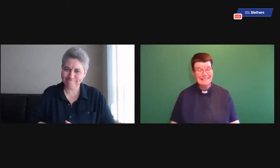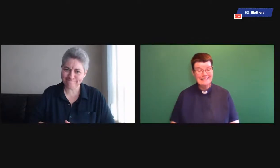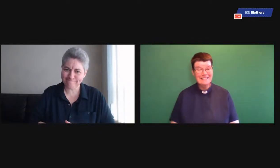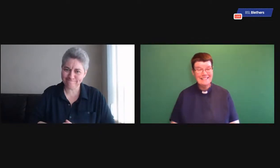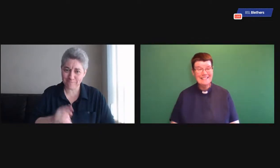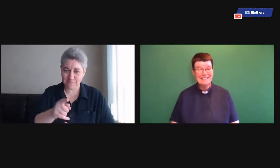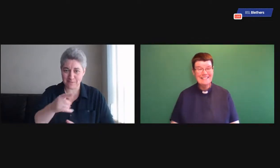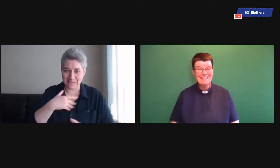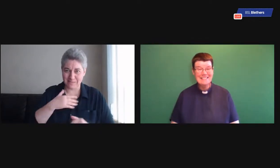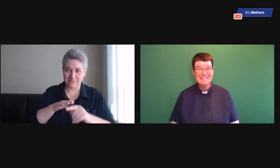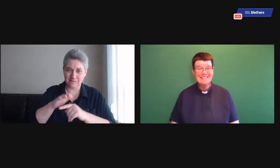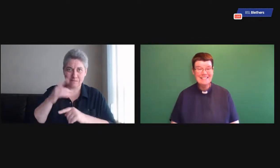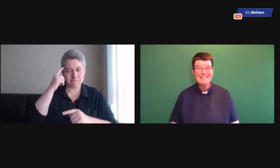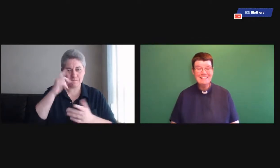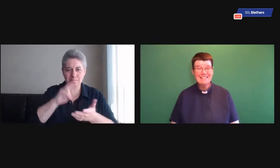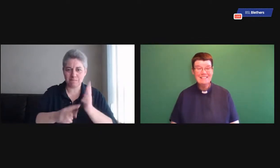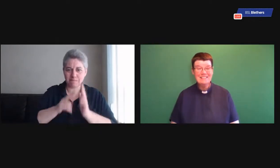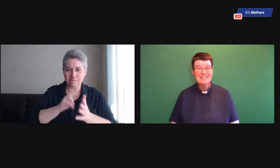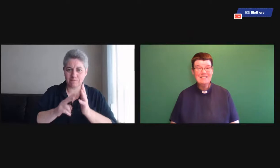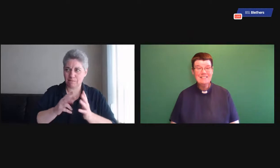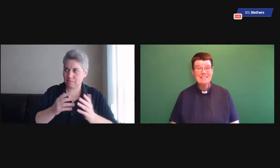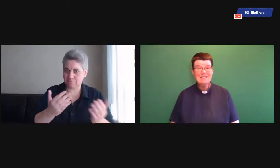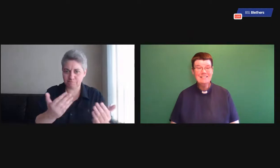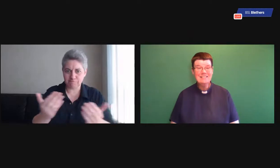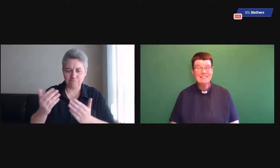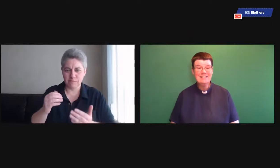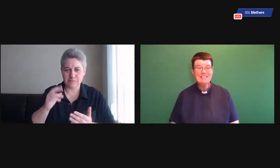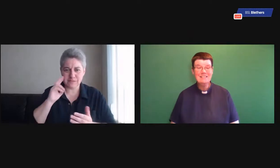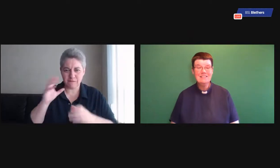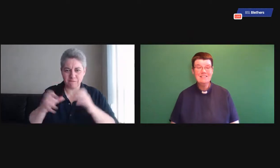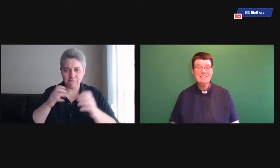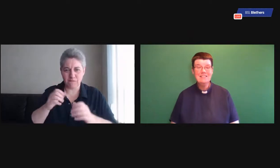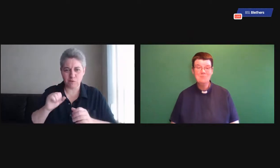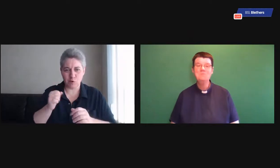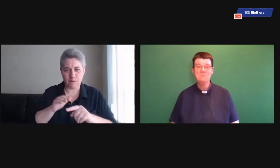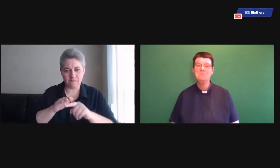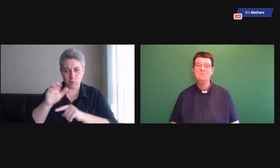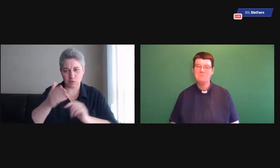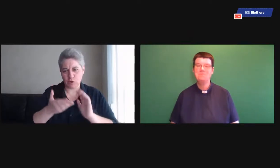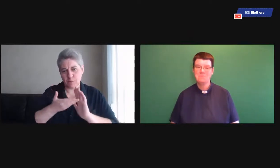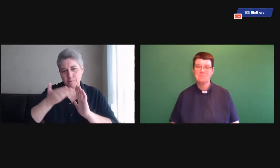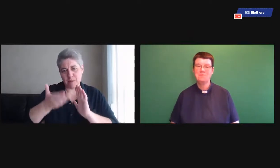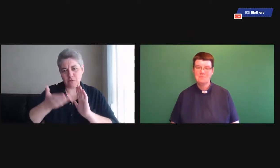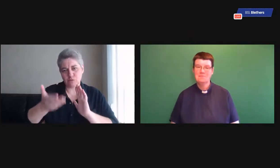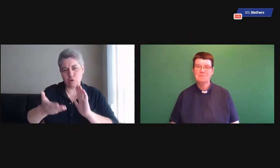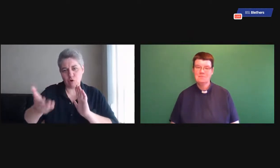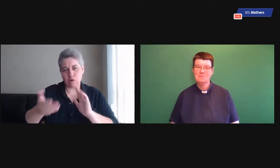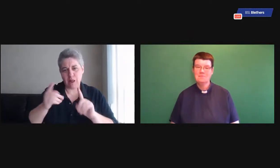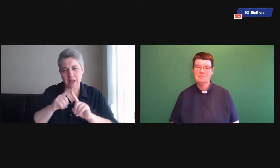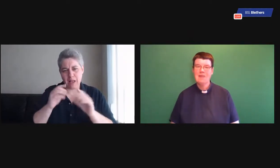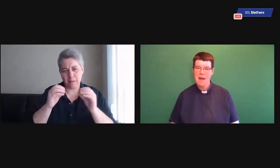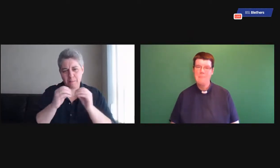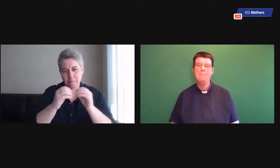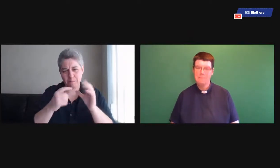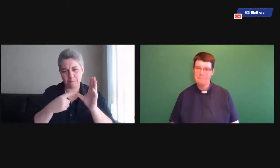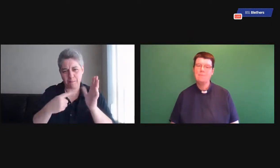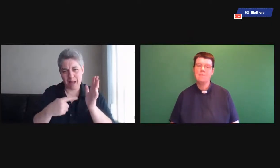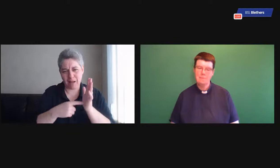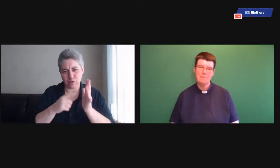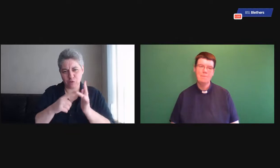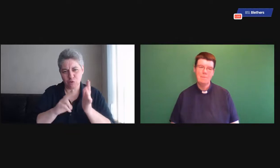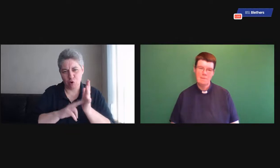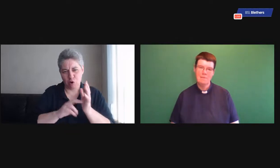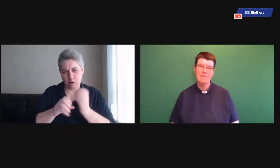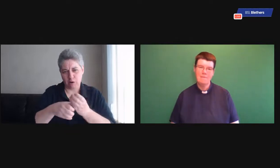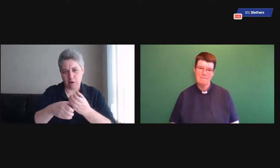our Scottish people that are doing better in England. Maybe in the future, you need to get deaf people to come